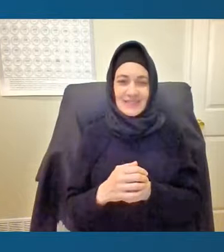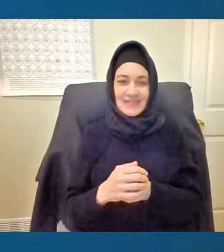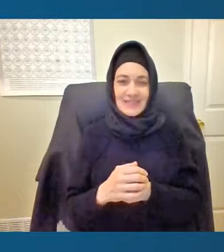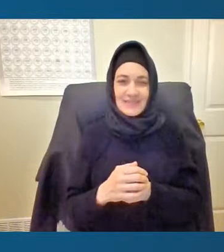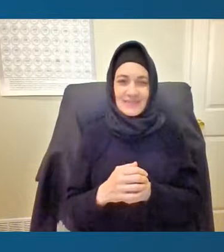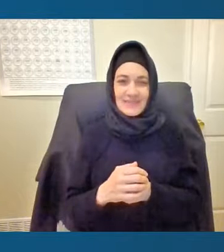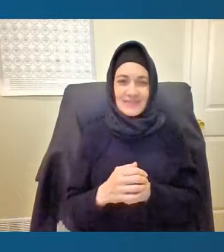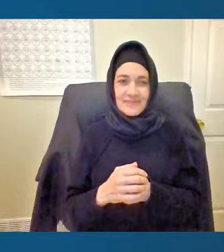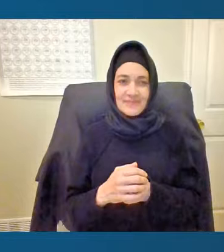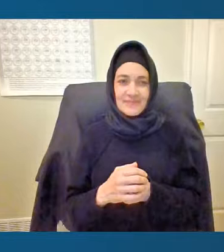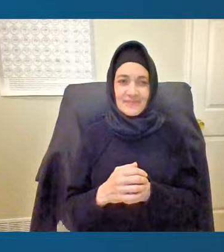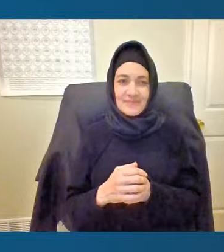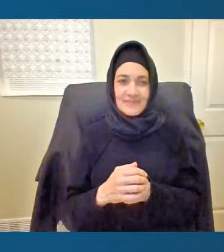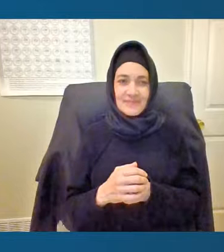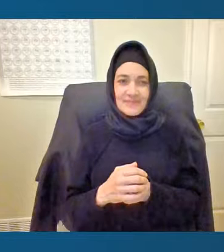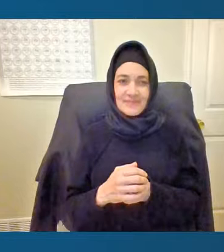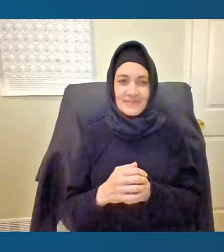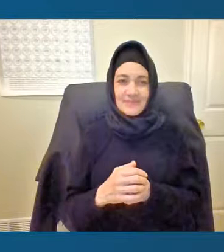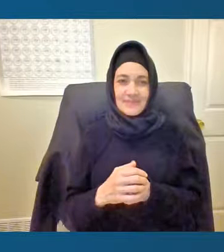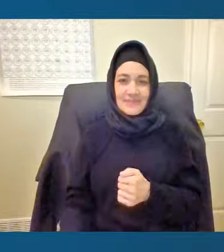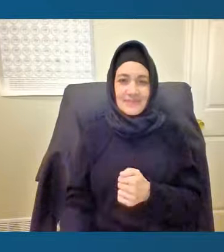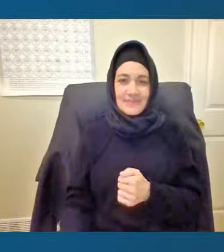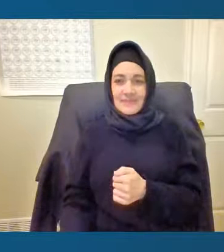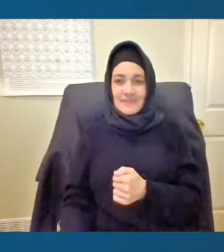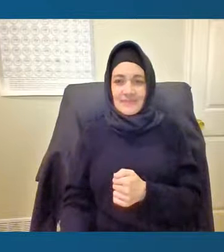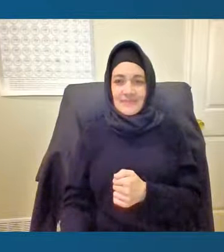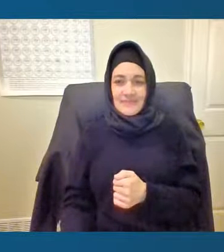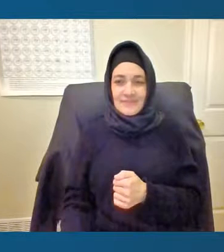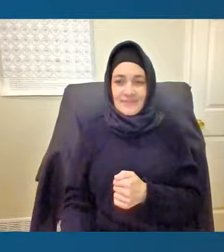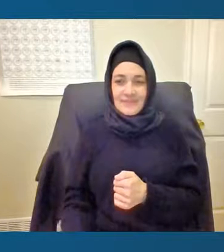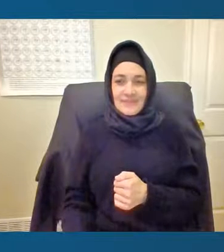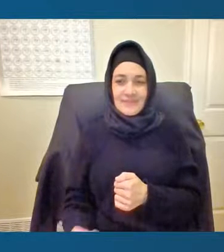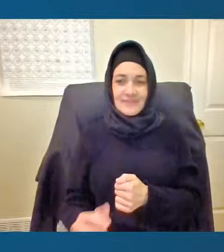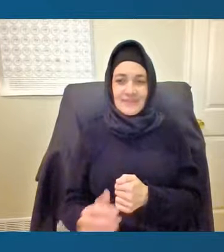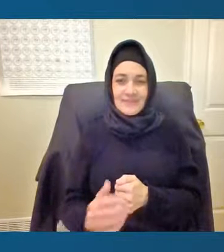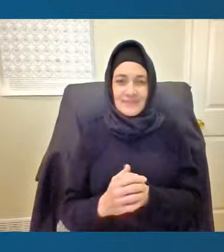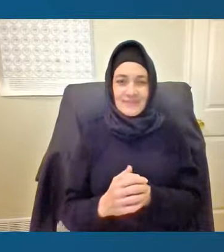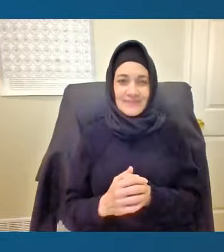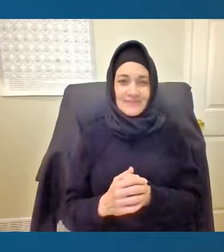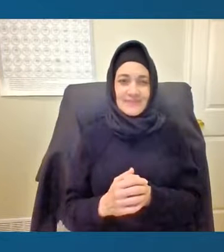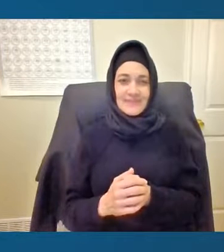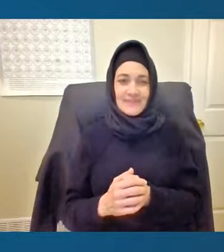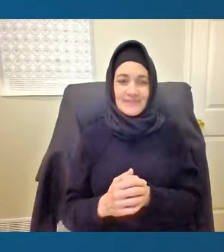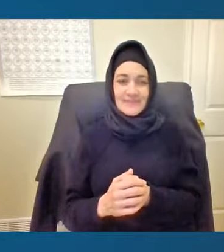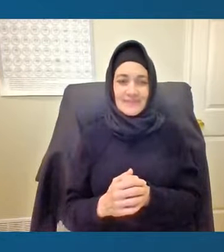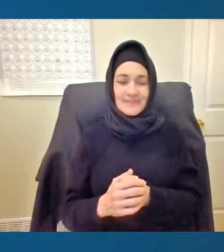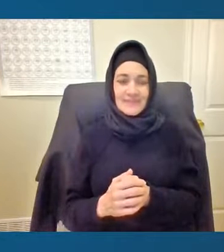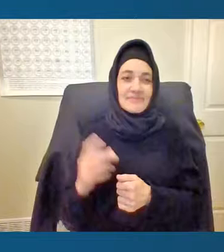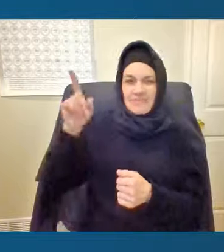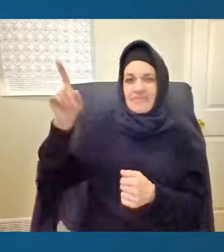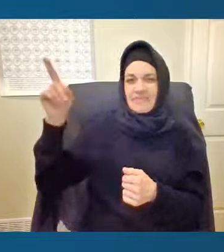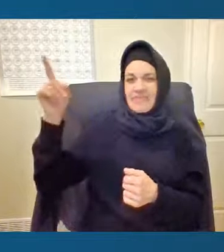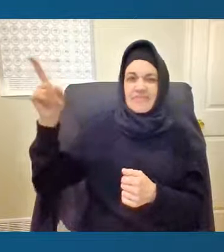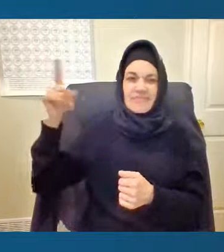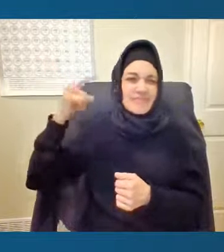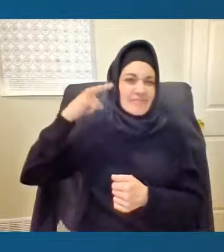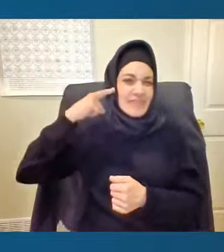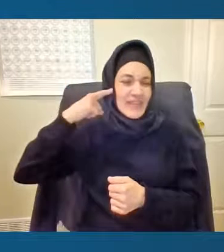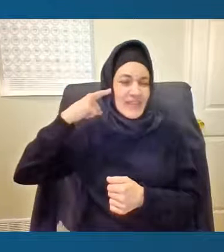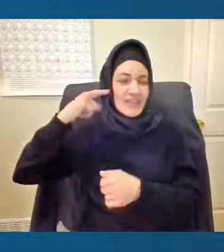here. Qadiuna mutawadiuna. Qadiuna mutawadi. They both basically mean